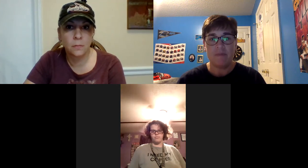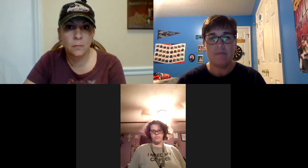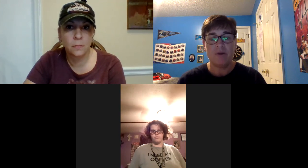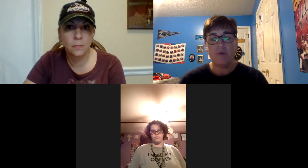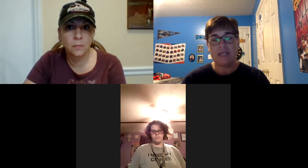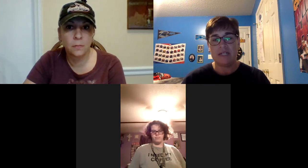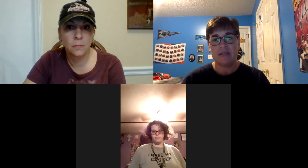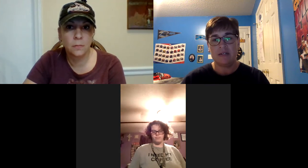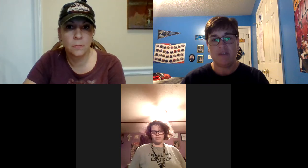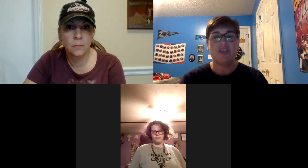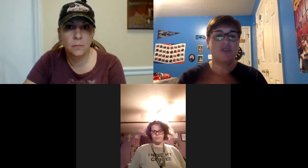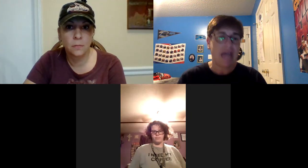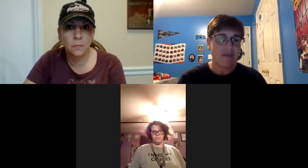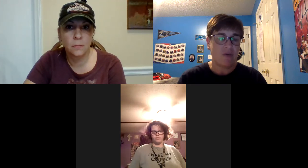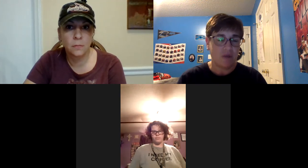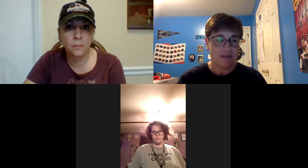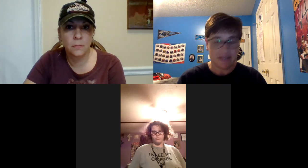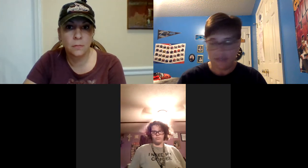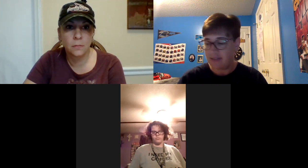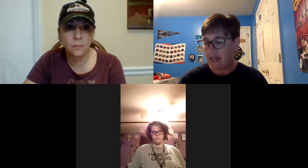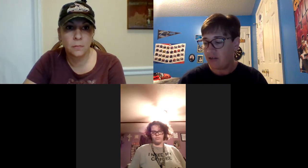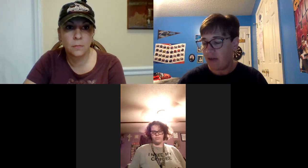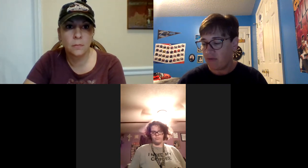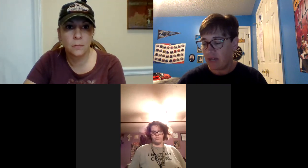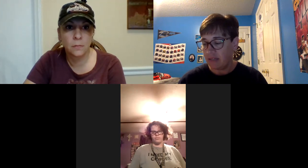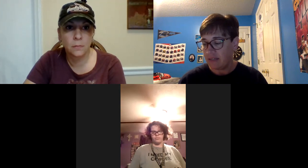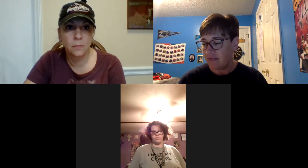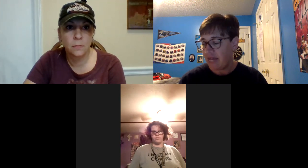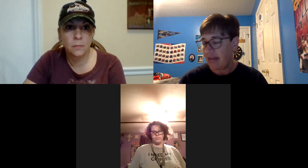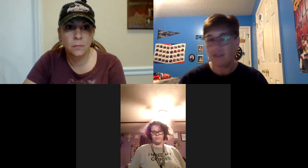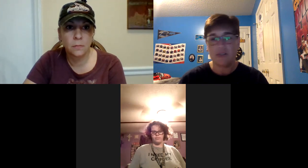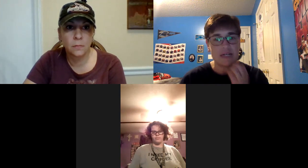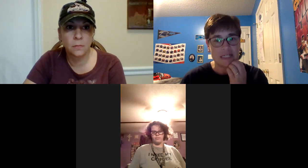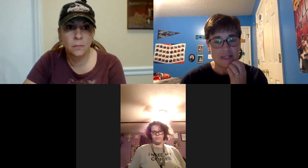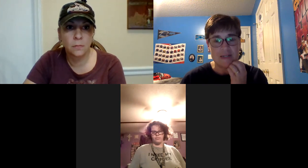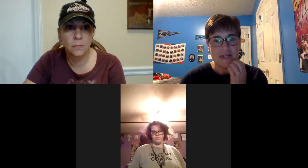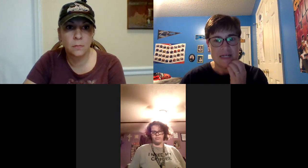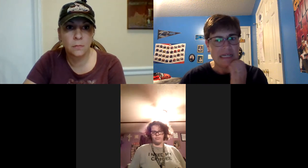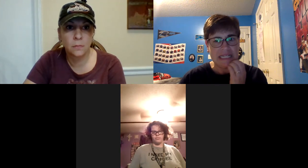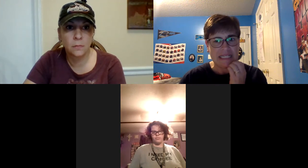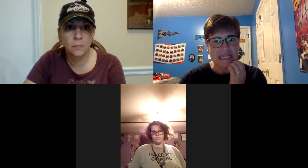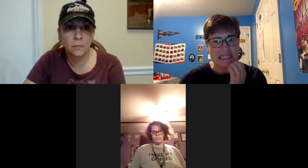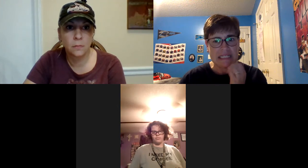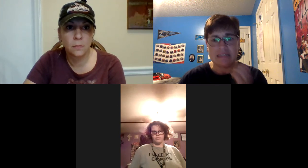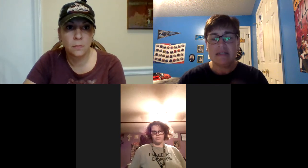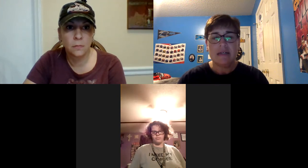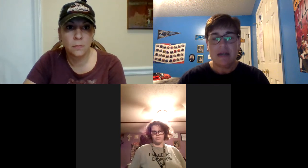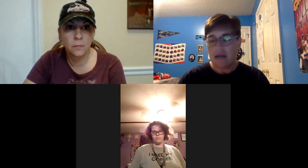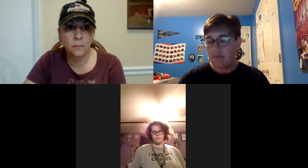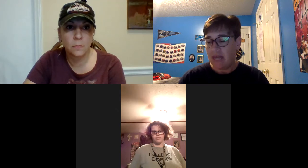about, but we didn't officially have on one of the lists. I do have a running list of that, so I need to get that